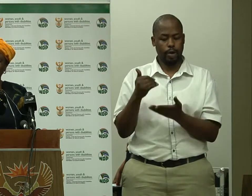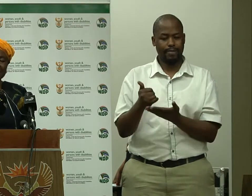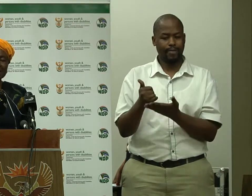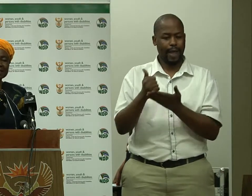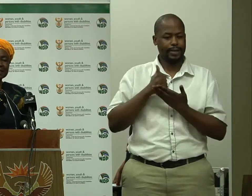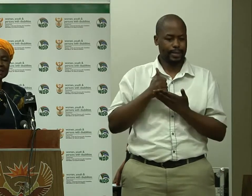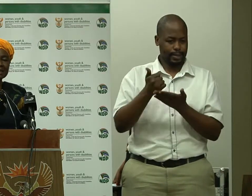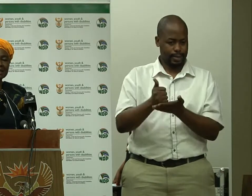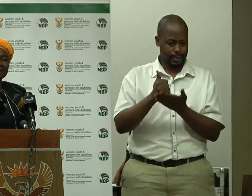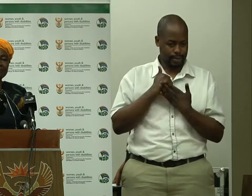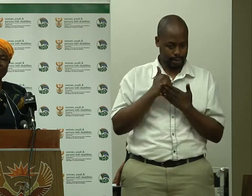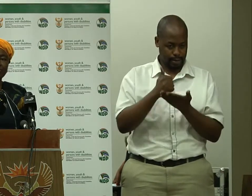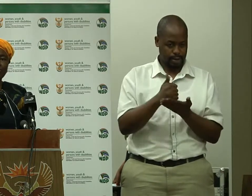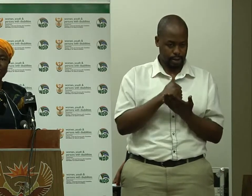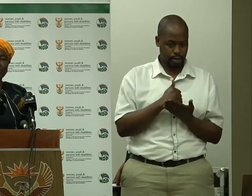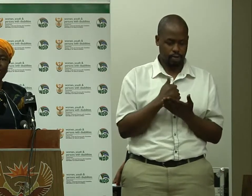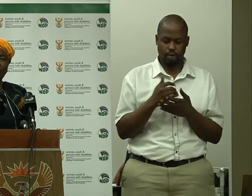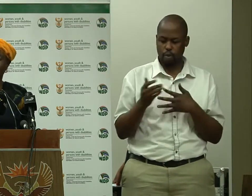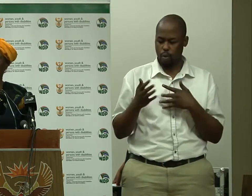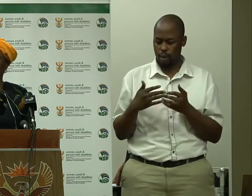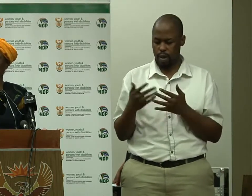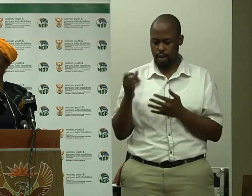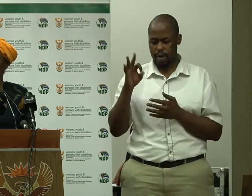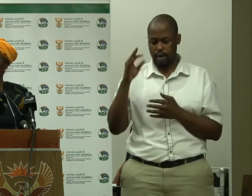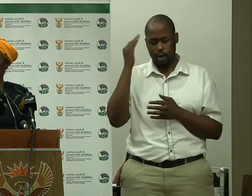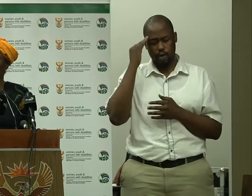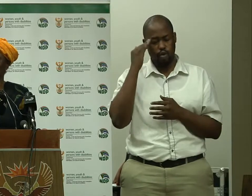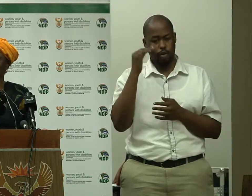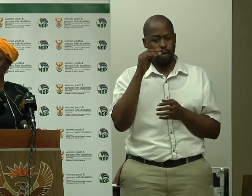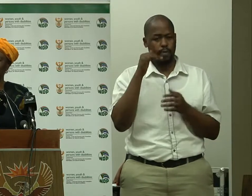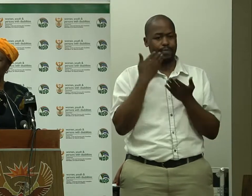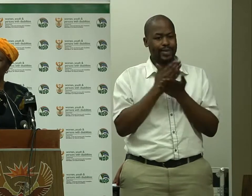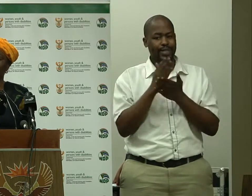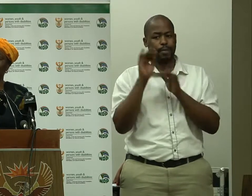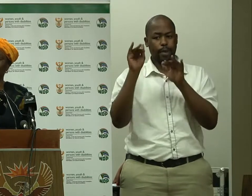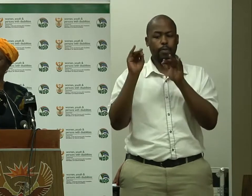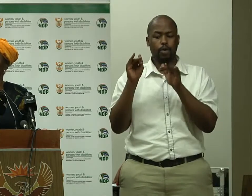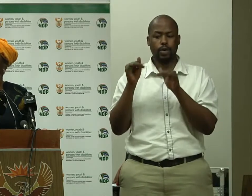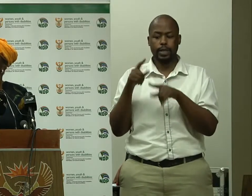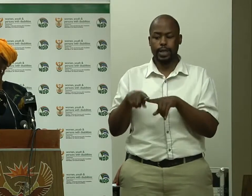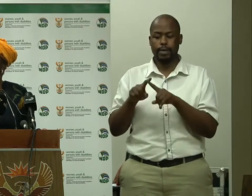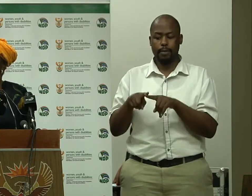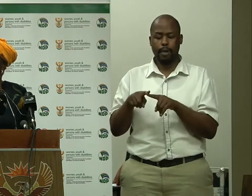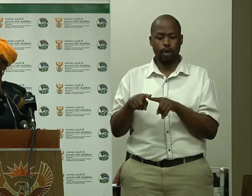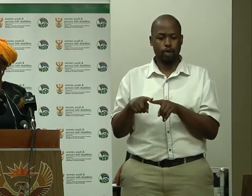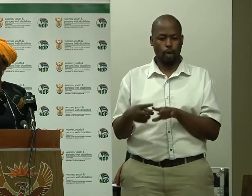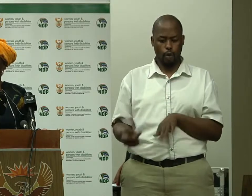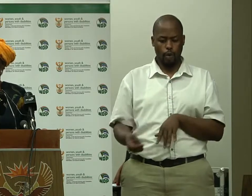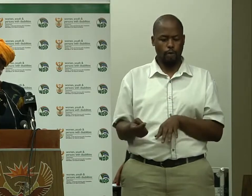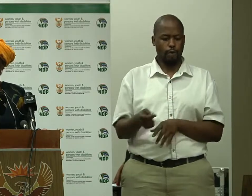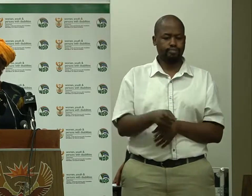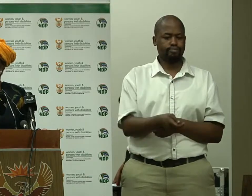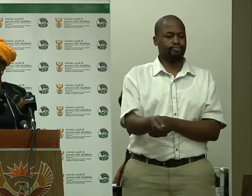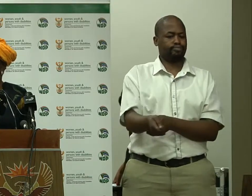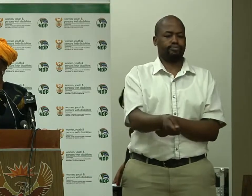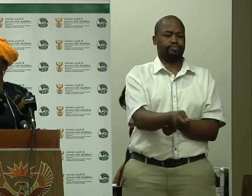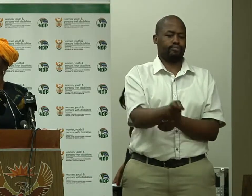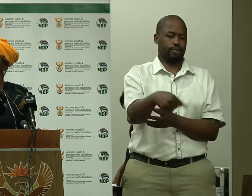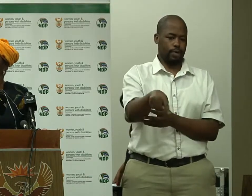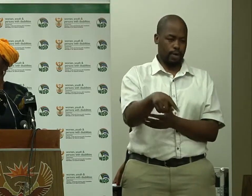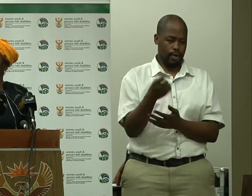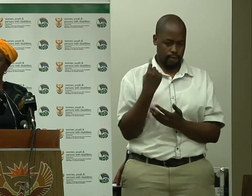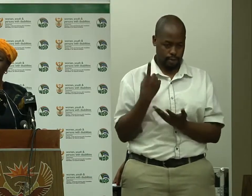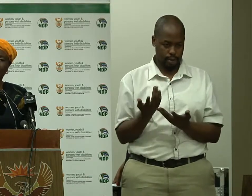assistance, be it, if you know, for instance, some people, they rely on a dog when they are moving